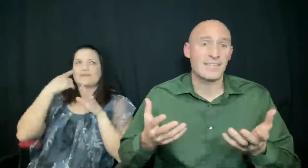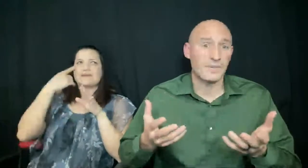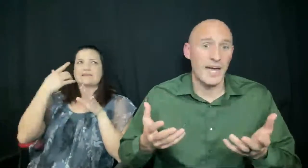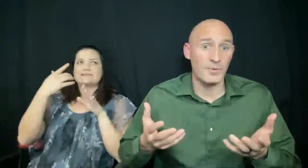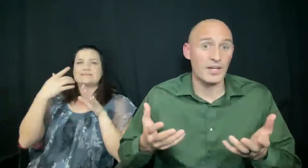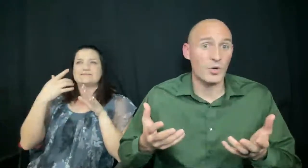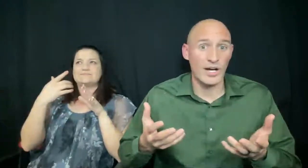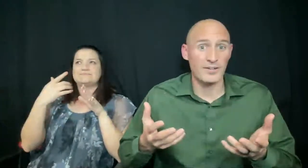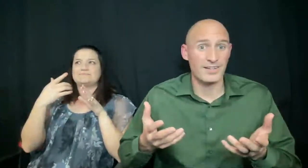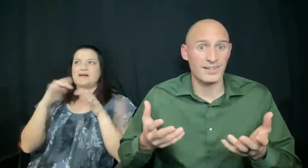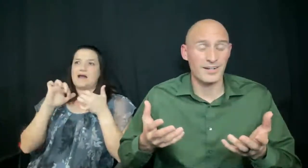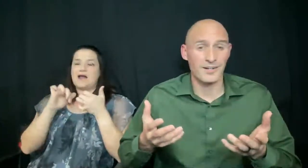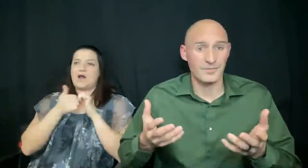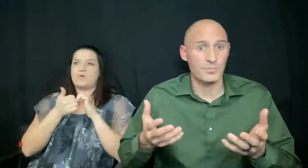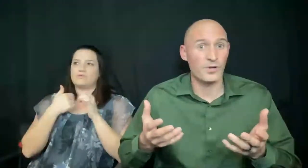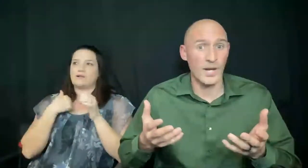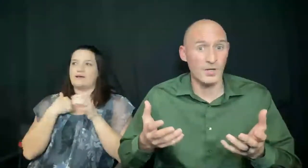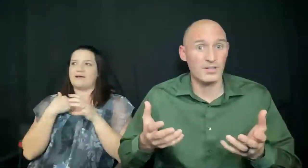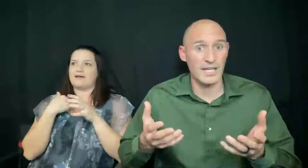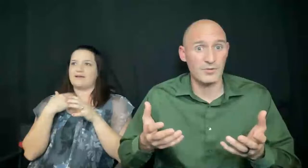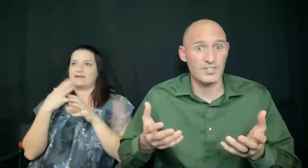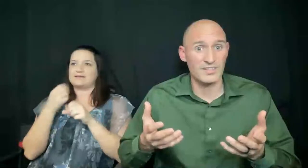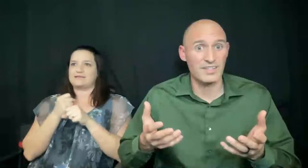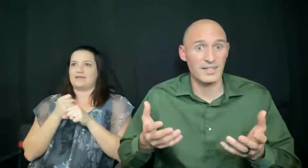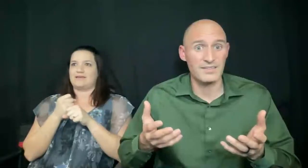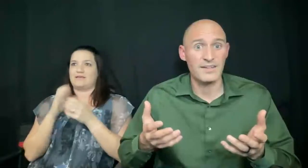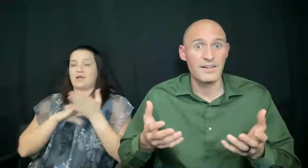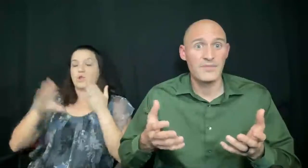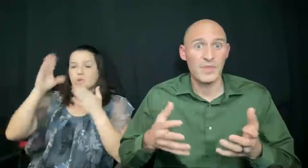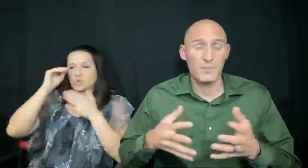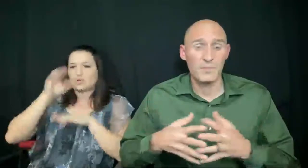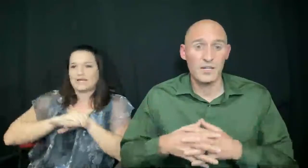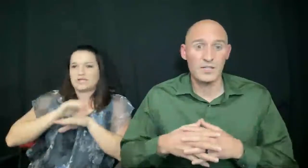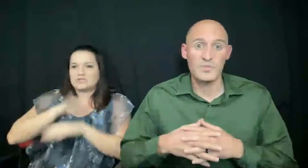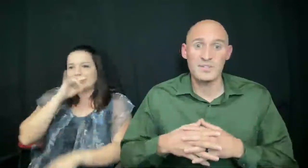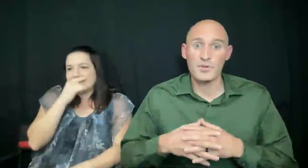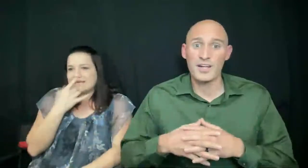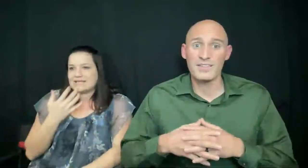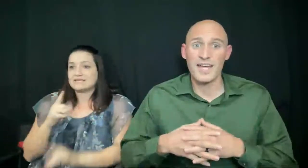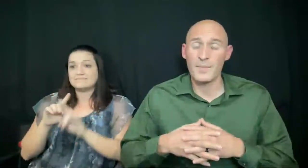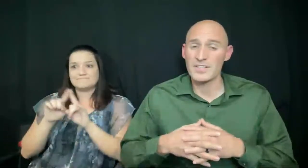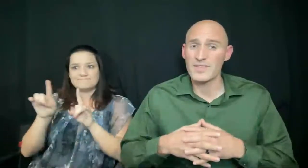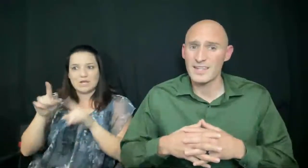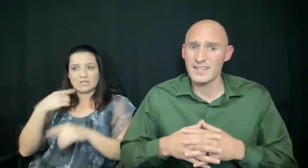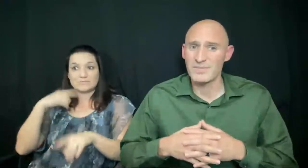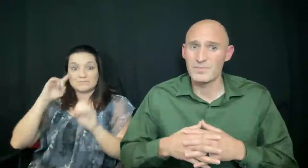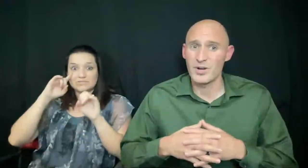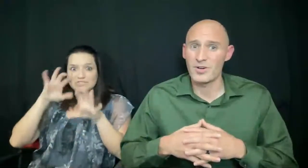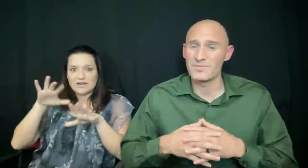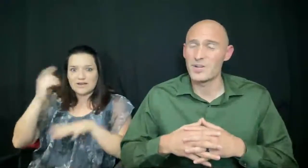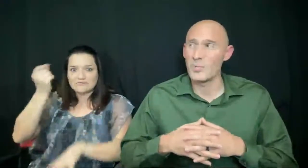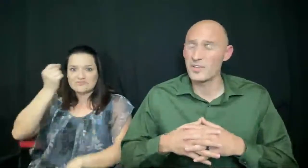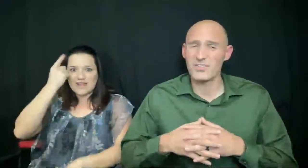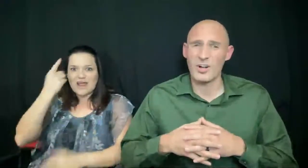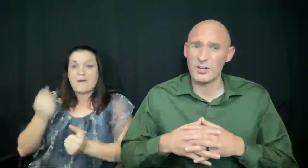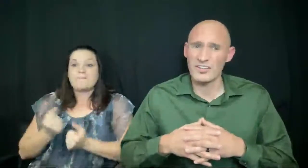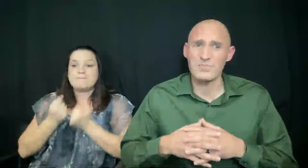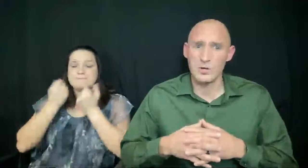think about how we acquired our primary language as kids, but you'd be surprised how much of that is almost all